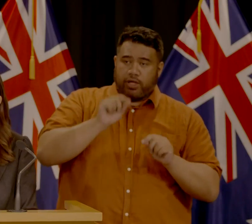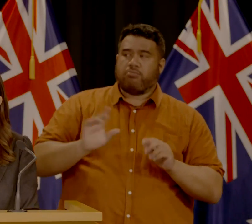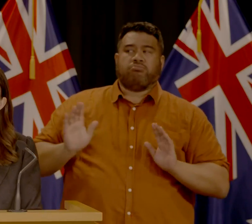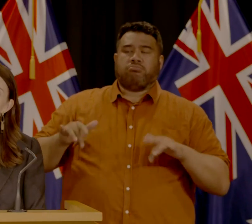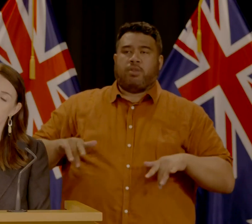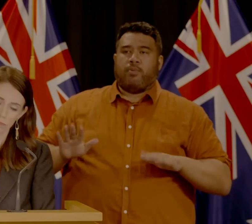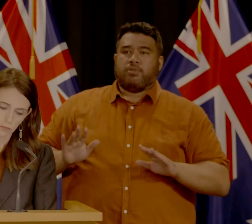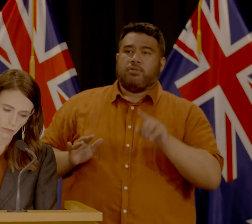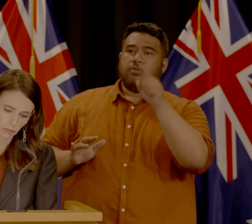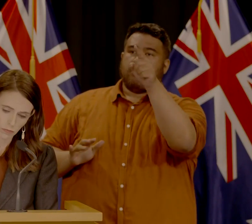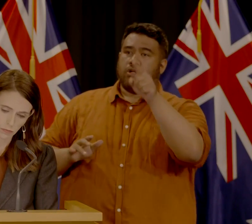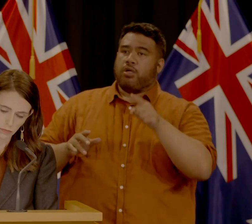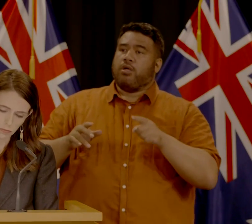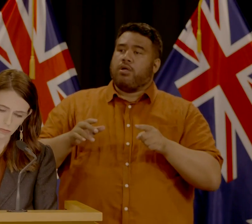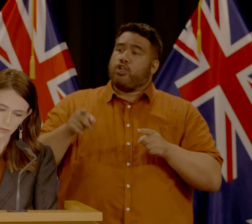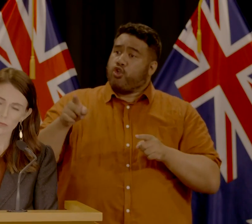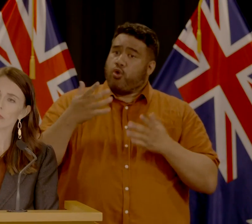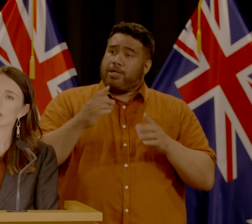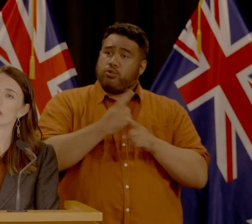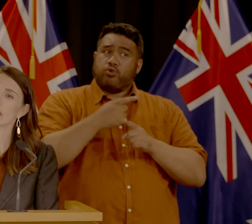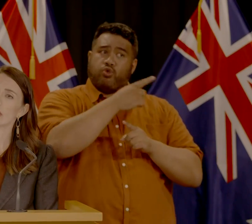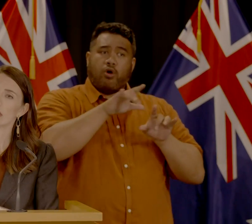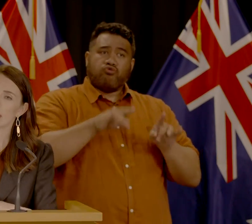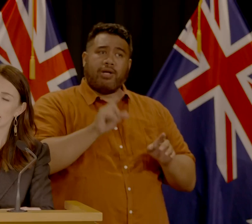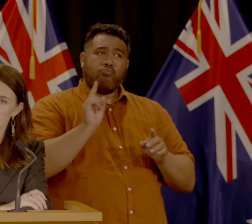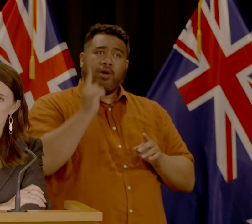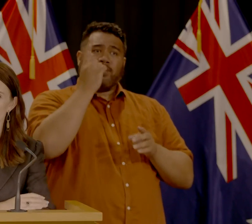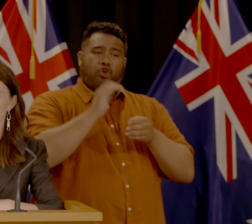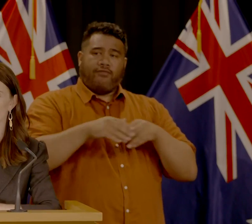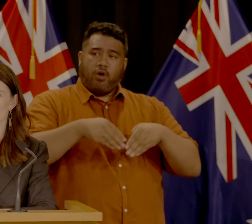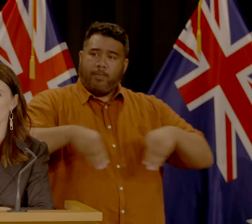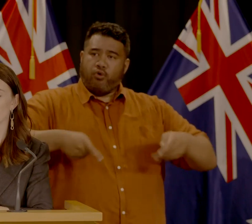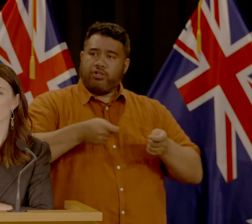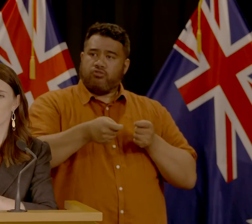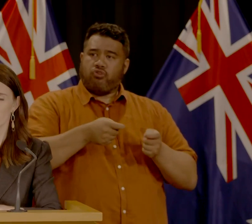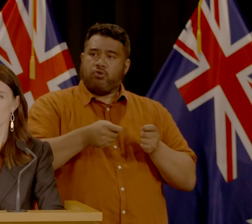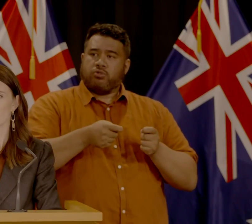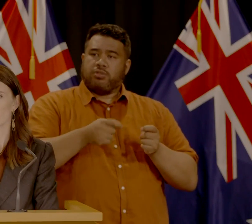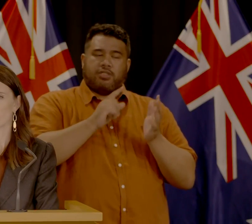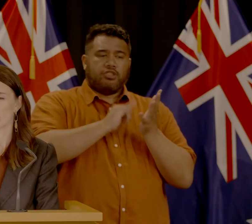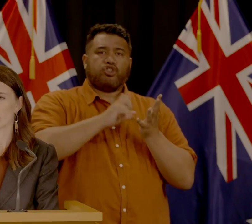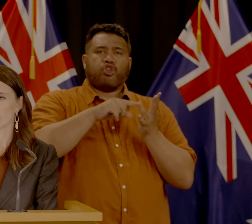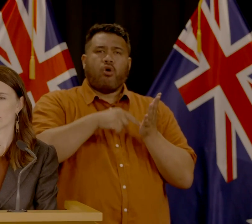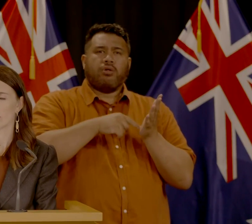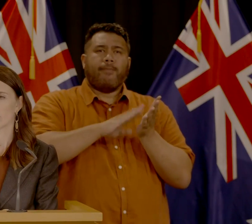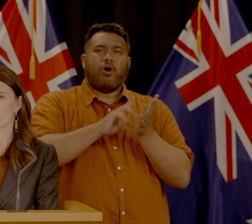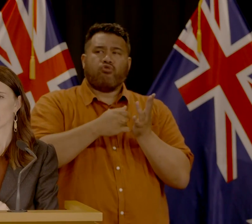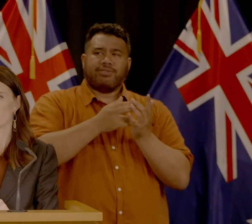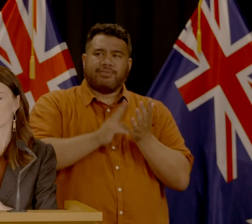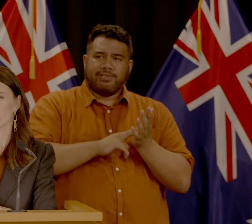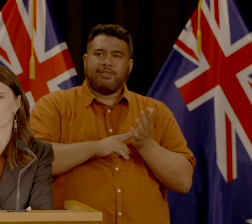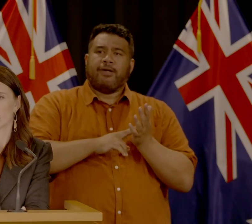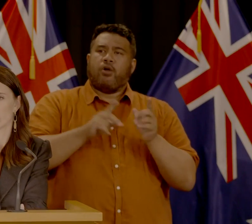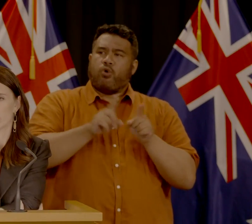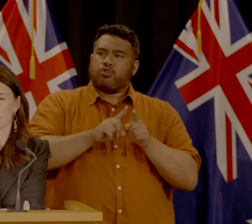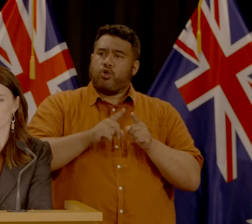Audrey. Did you talk to Scott Morrison about the border controls from the weekend? Yes. Before the weekend, and did you consider, both of you,